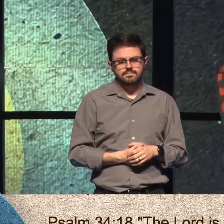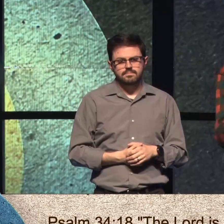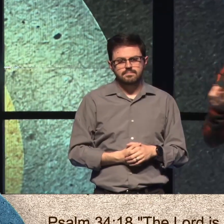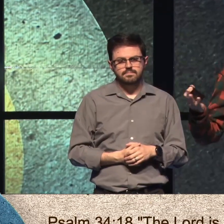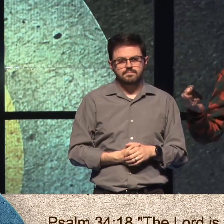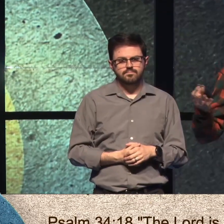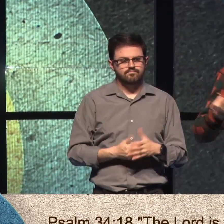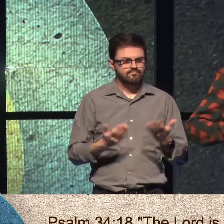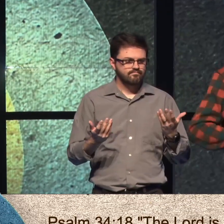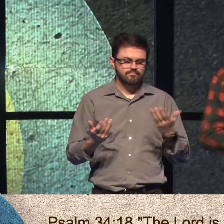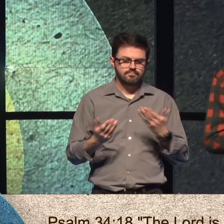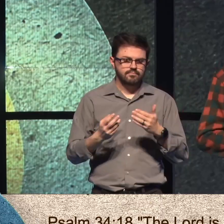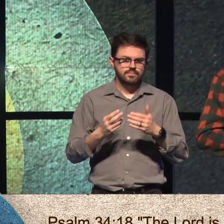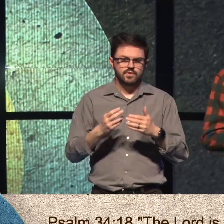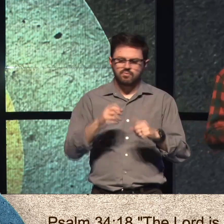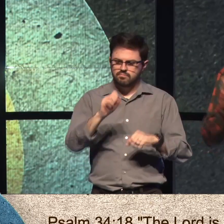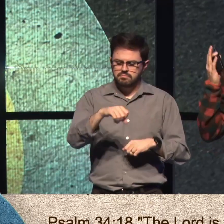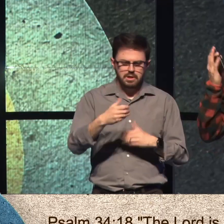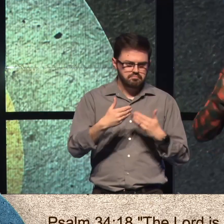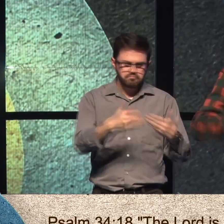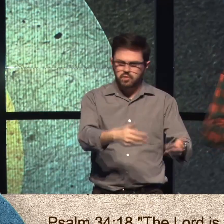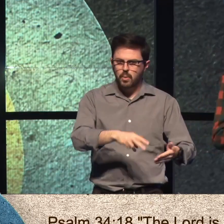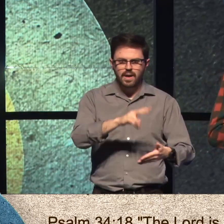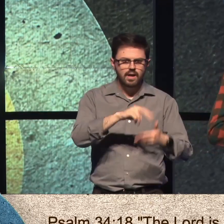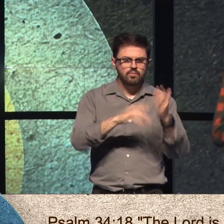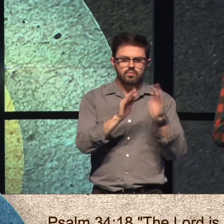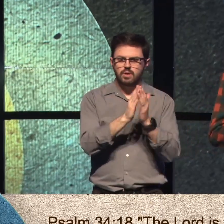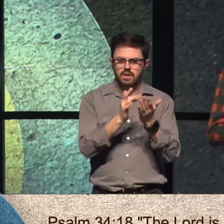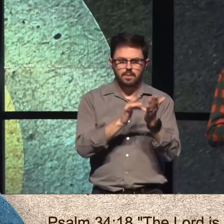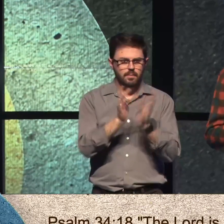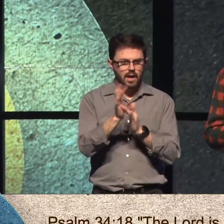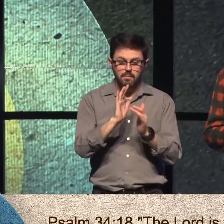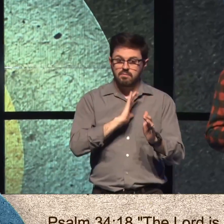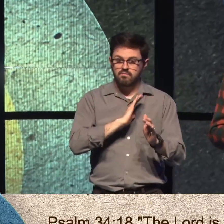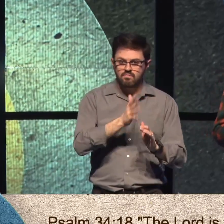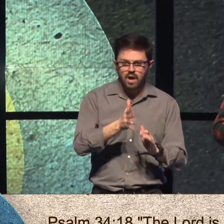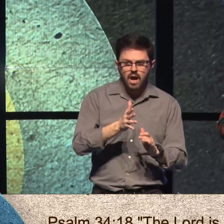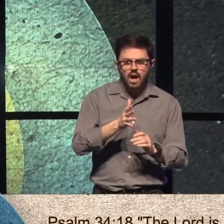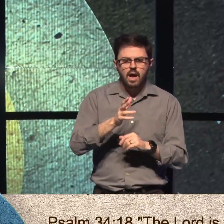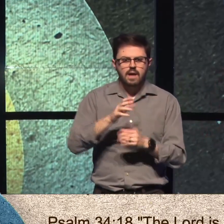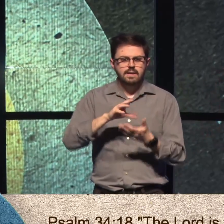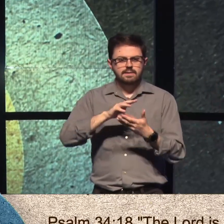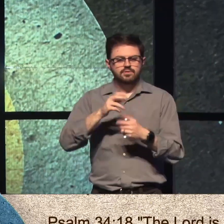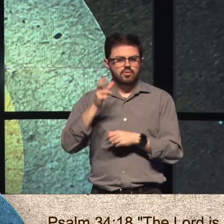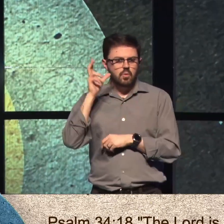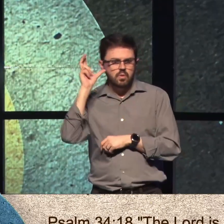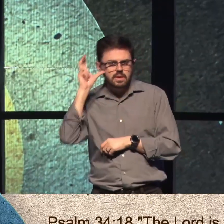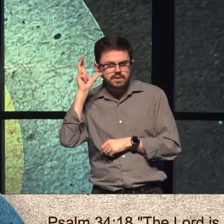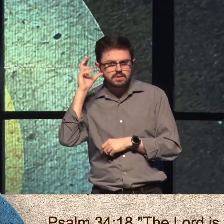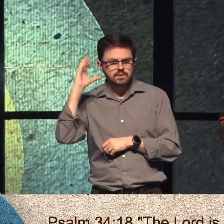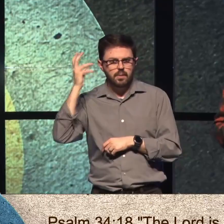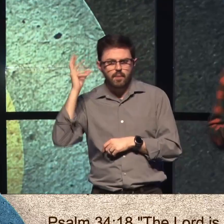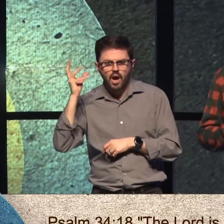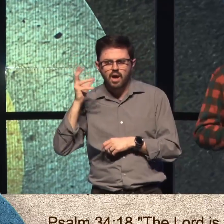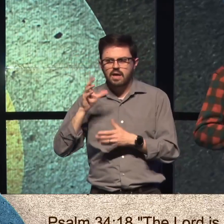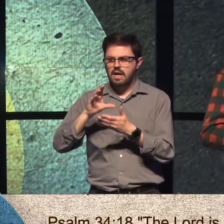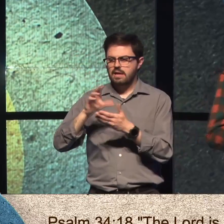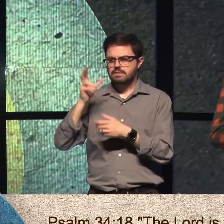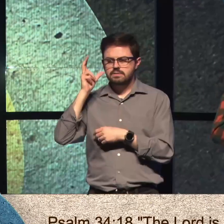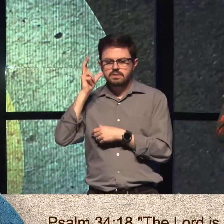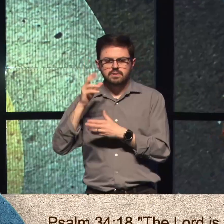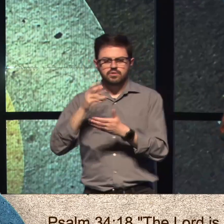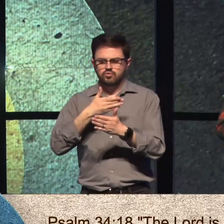Read your Bible, absolutely. I'm all for it. Go for it. Listen to podcasts, absolutely. Listen to music that inspires